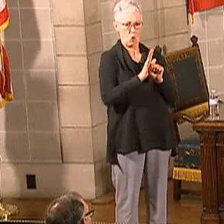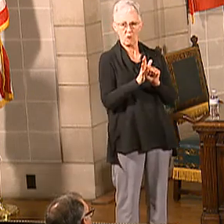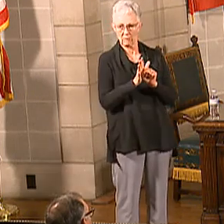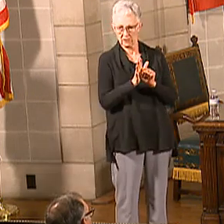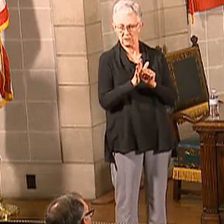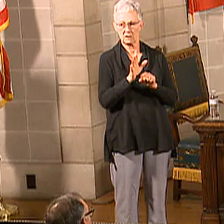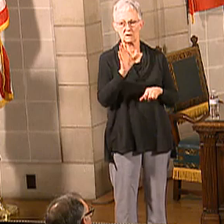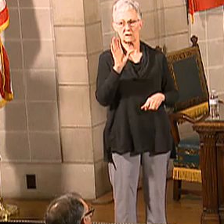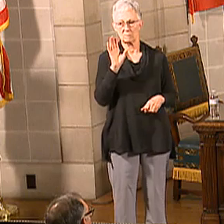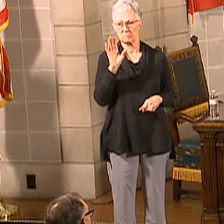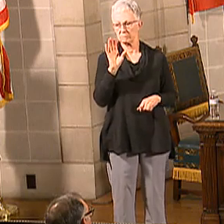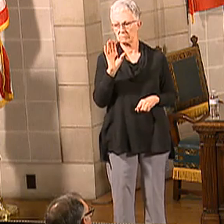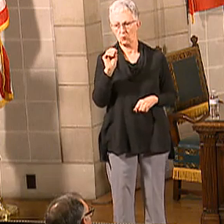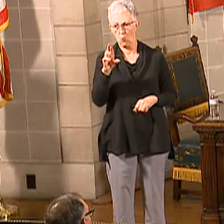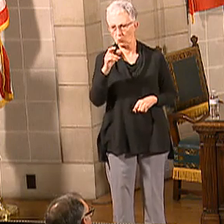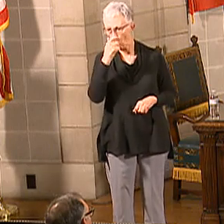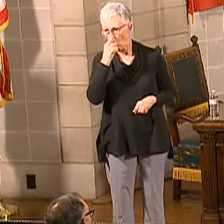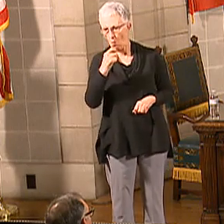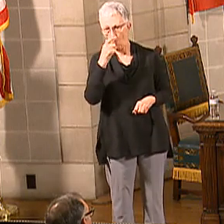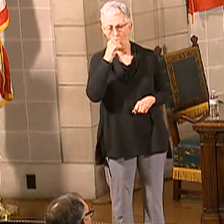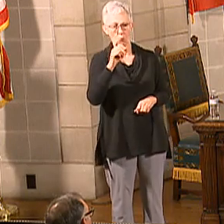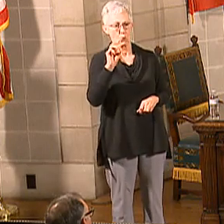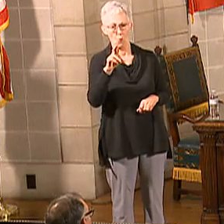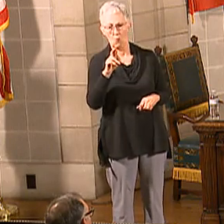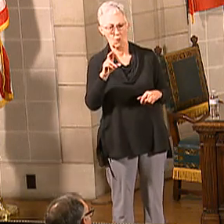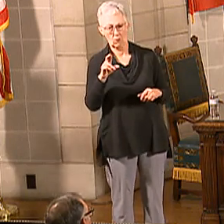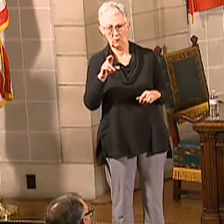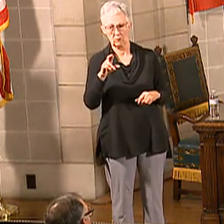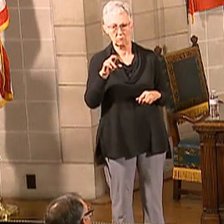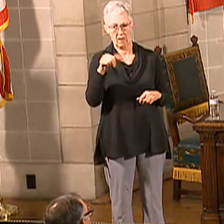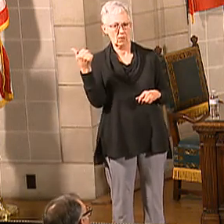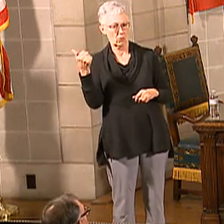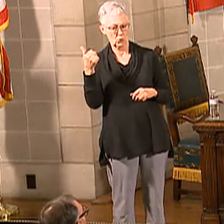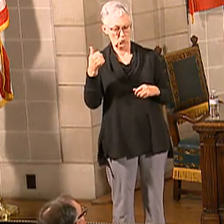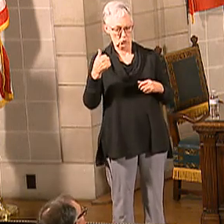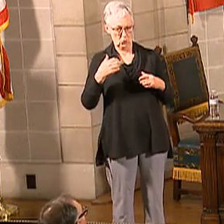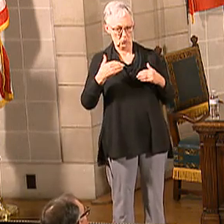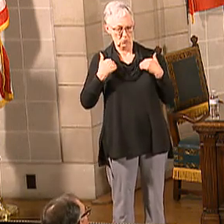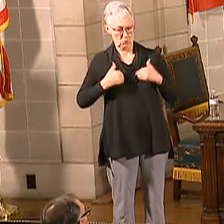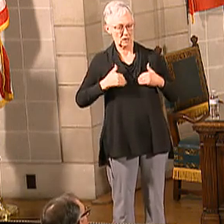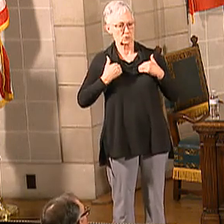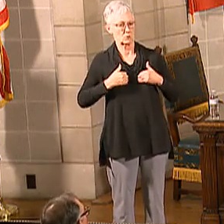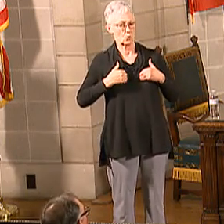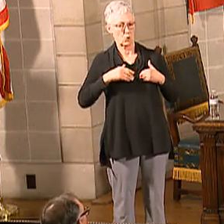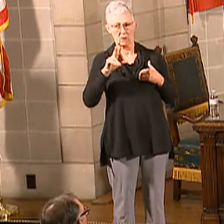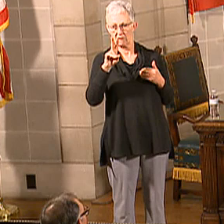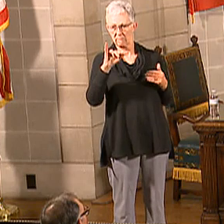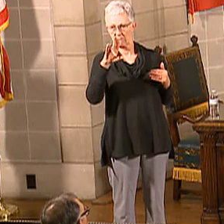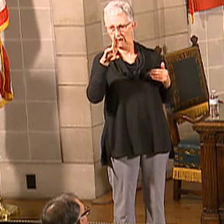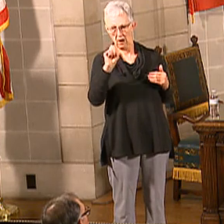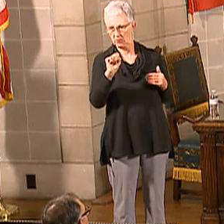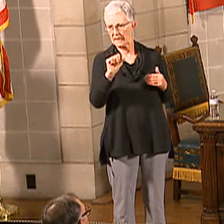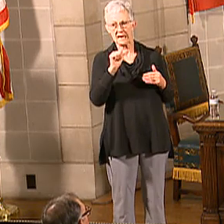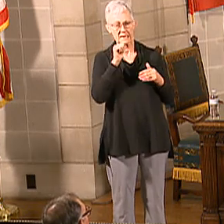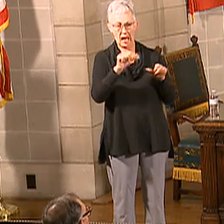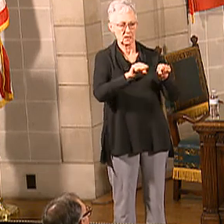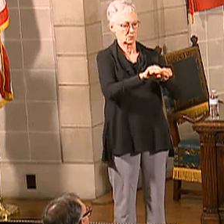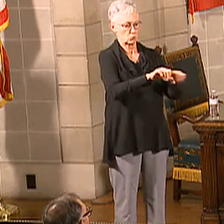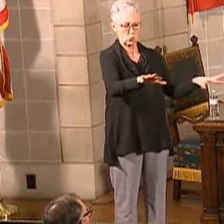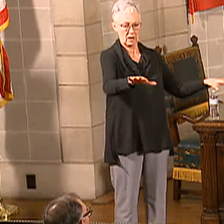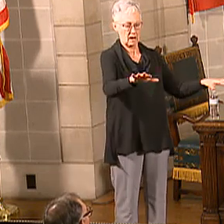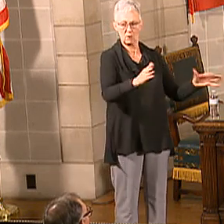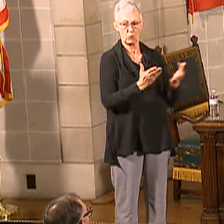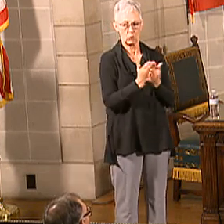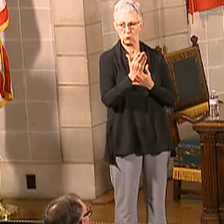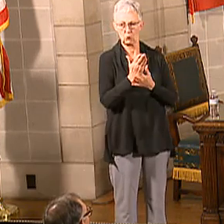virus, including COVID-19, are not spread through the blood. So everybody can be rest assured that the blood that's being donated will not be able to